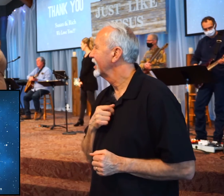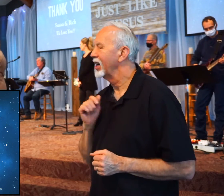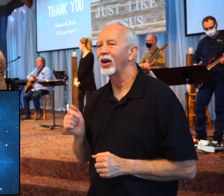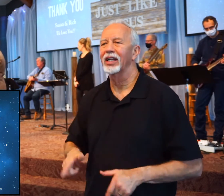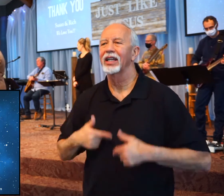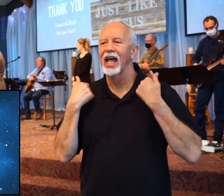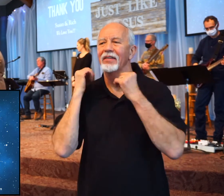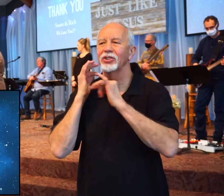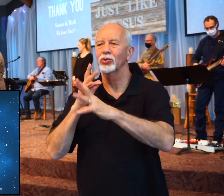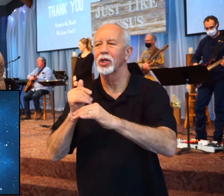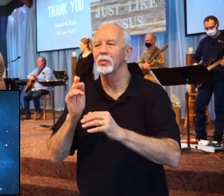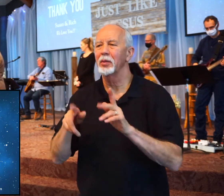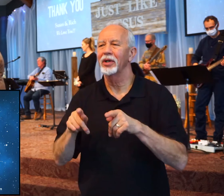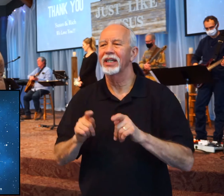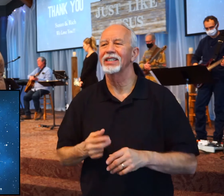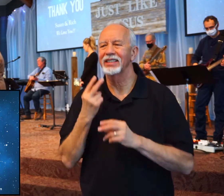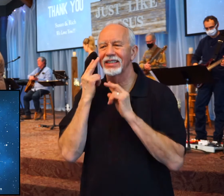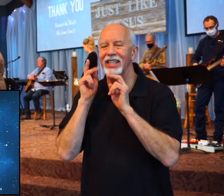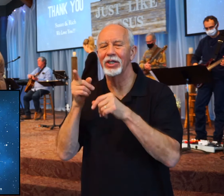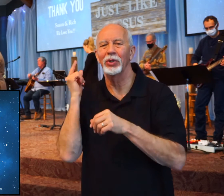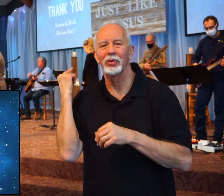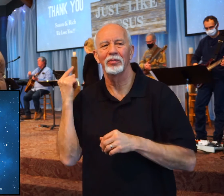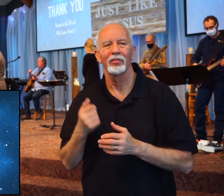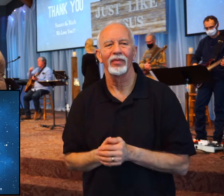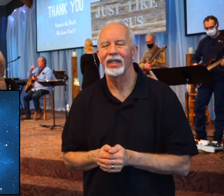folks can see you and stare at you for a while.